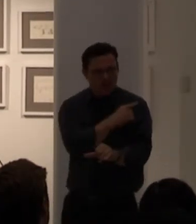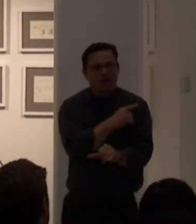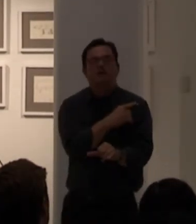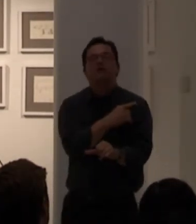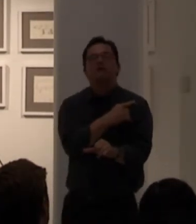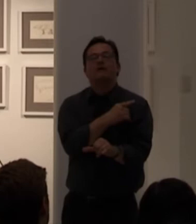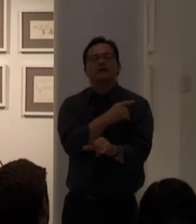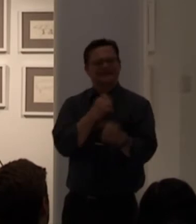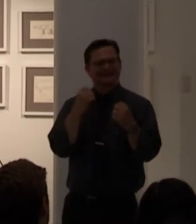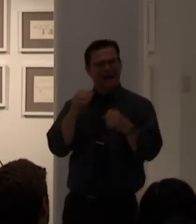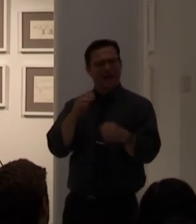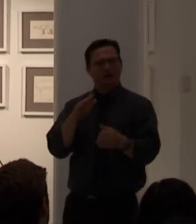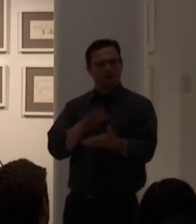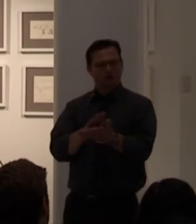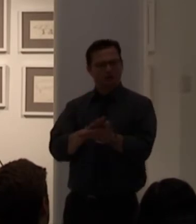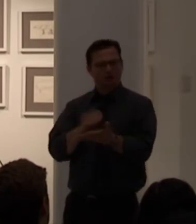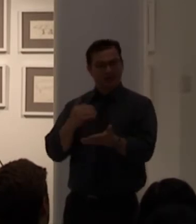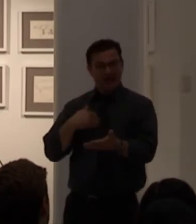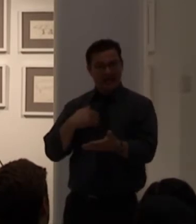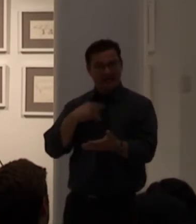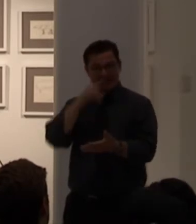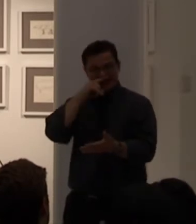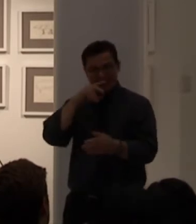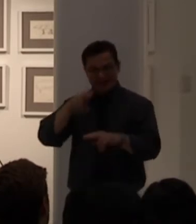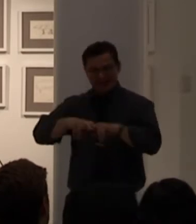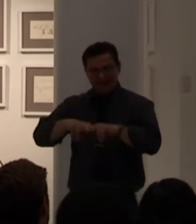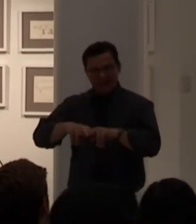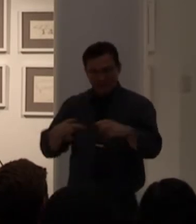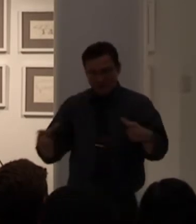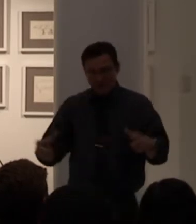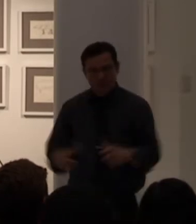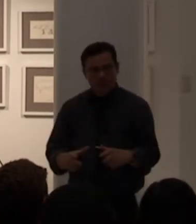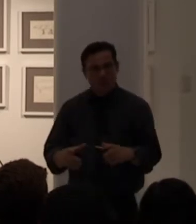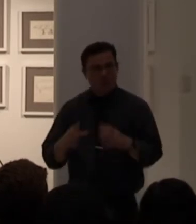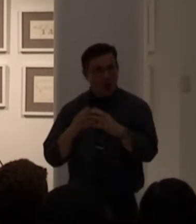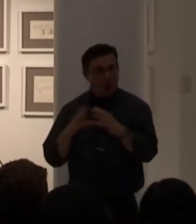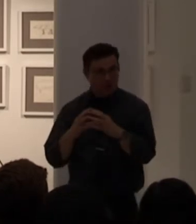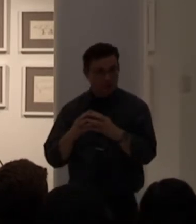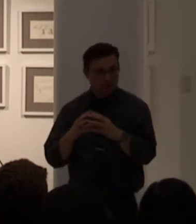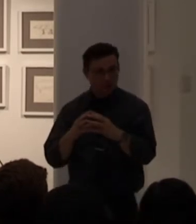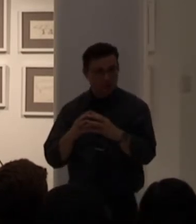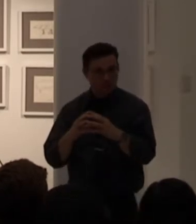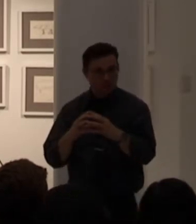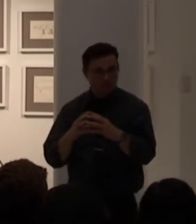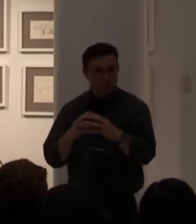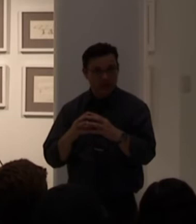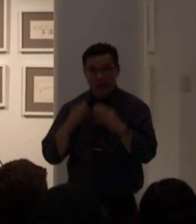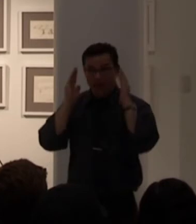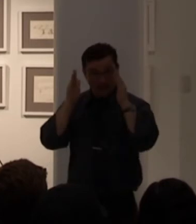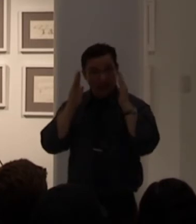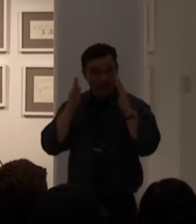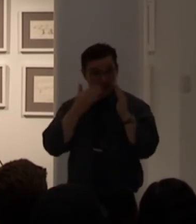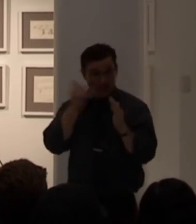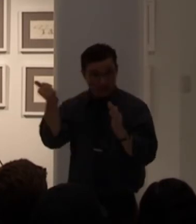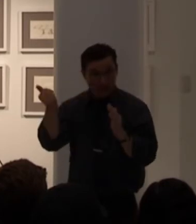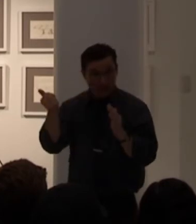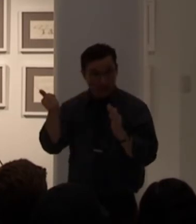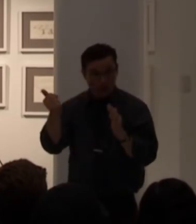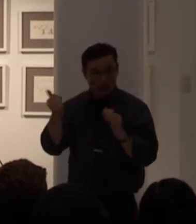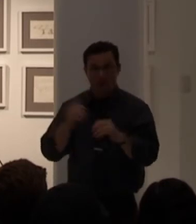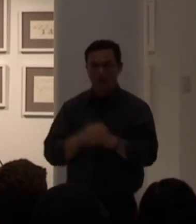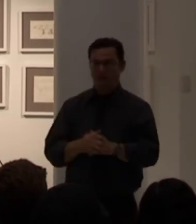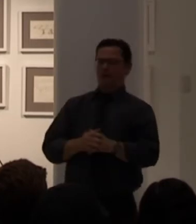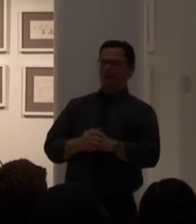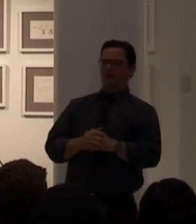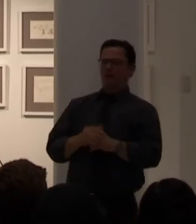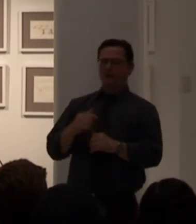lot of schools they have kids sitting on these small exercise balls and they pay attention. And I'm wondering,